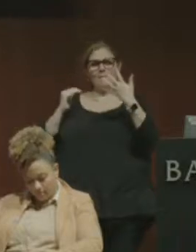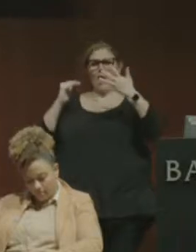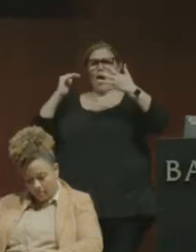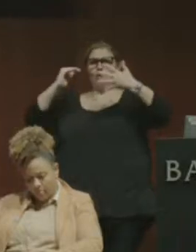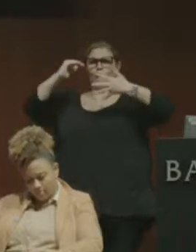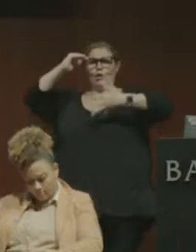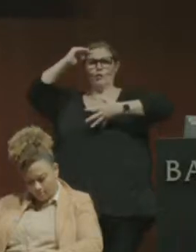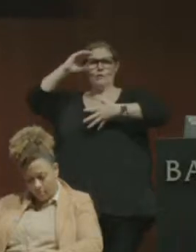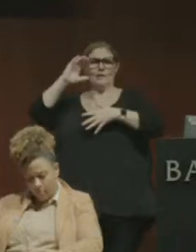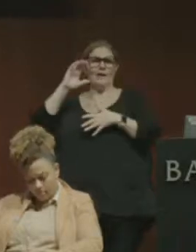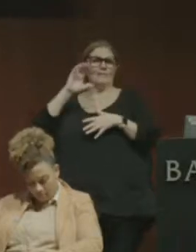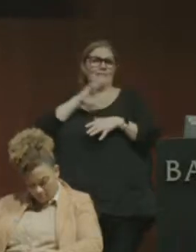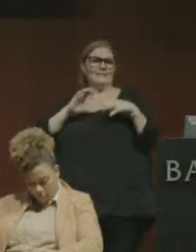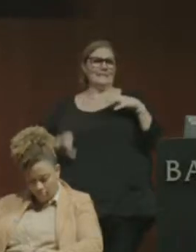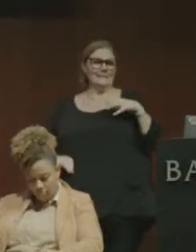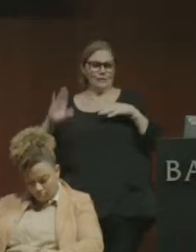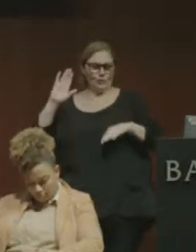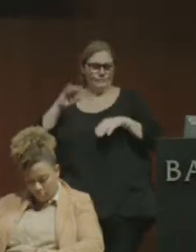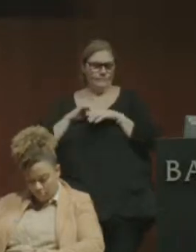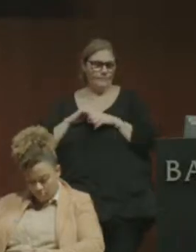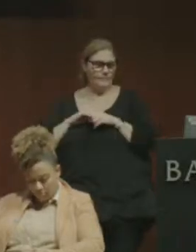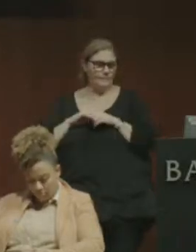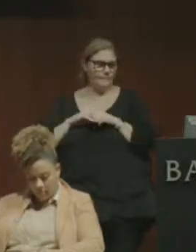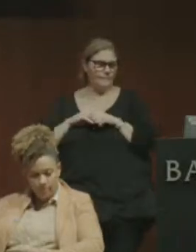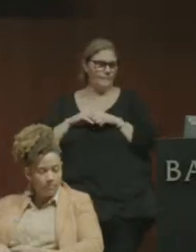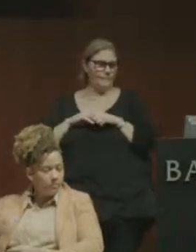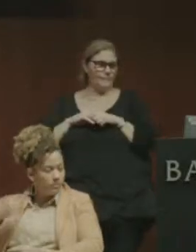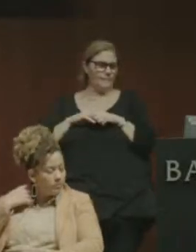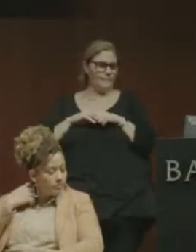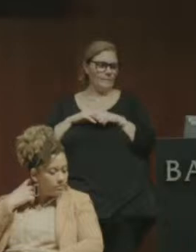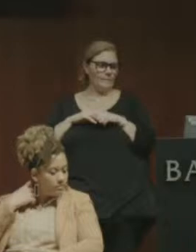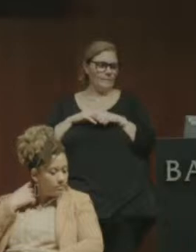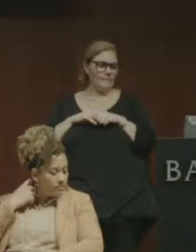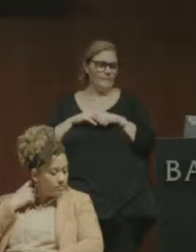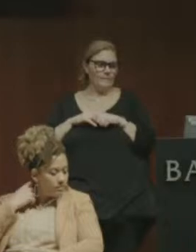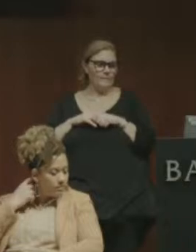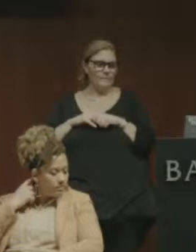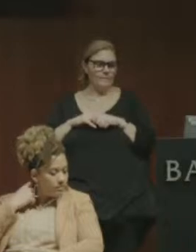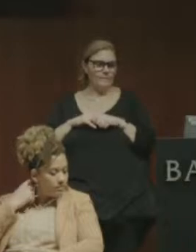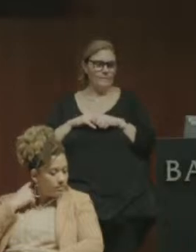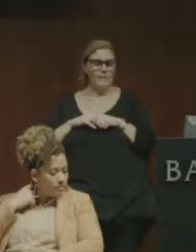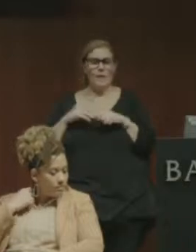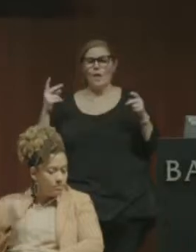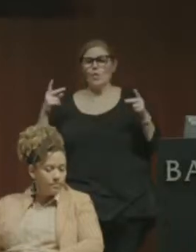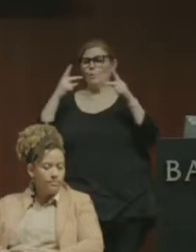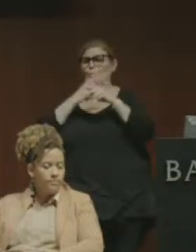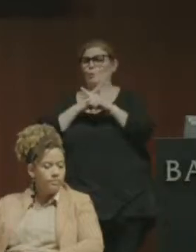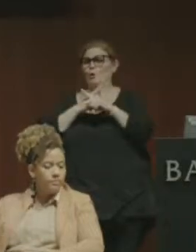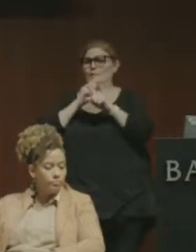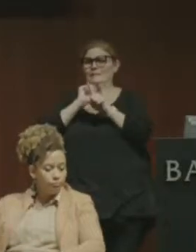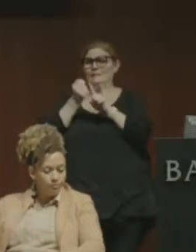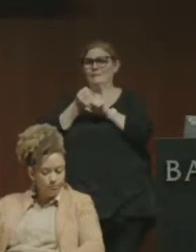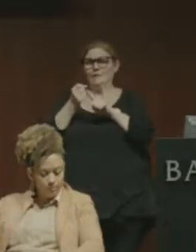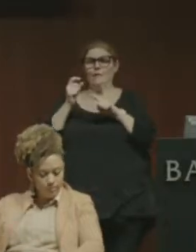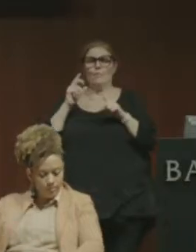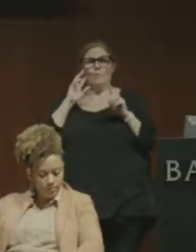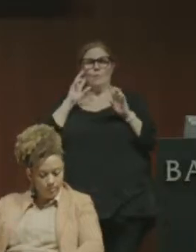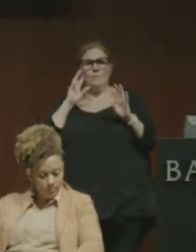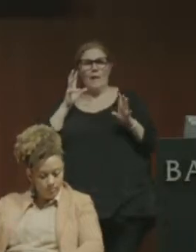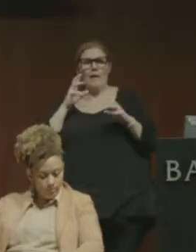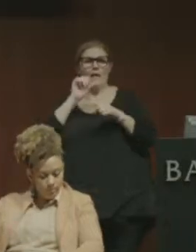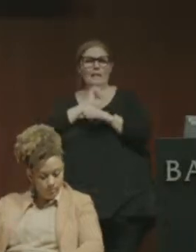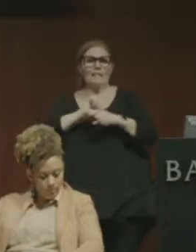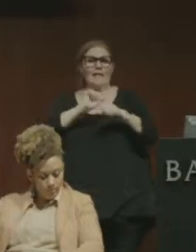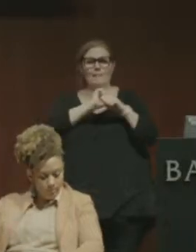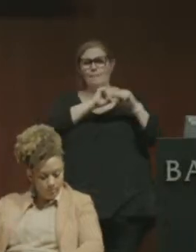of citizenship, right? So in the worst case scenario of creation of labor